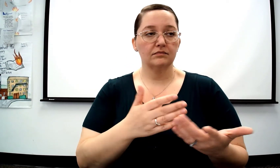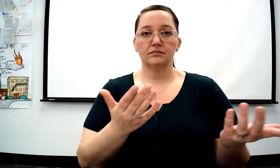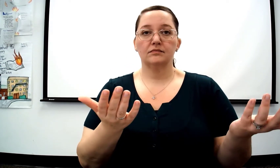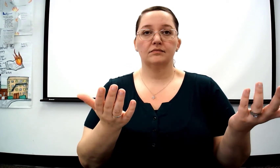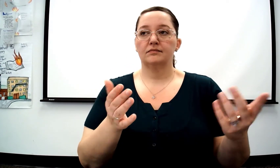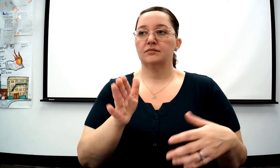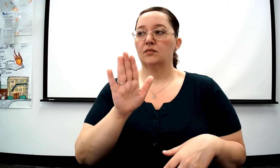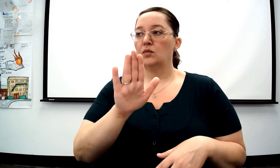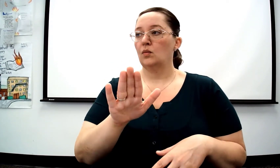wife,